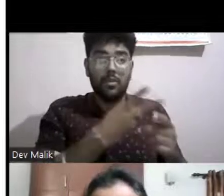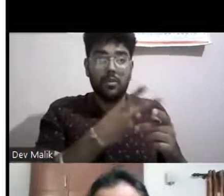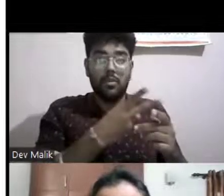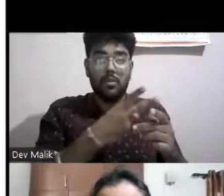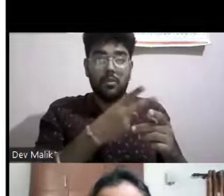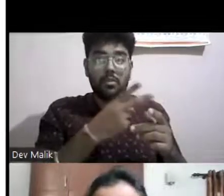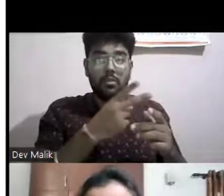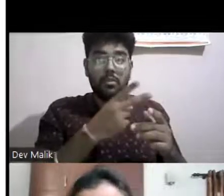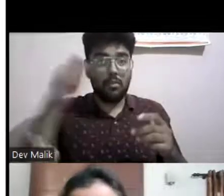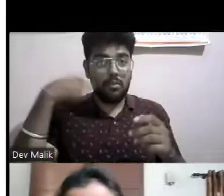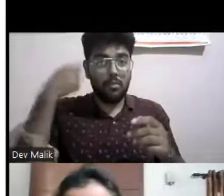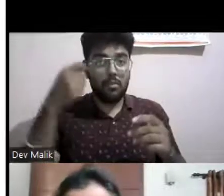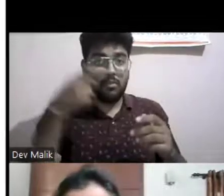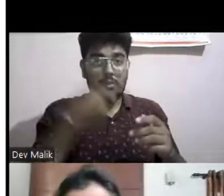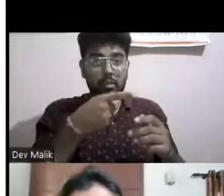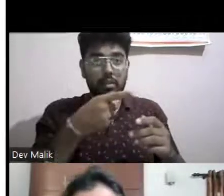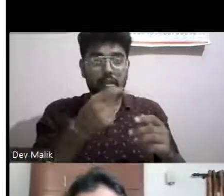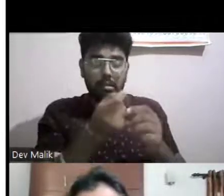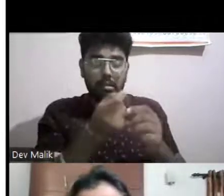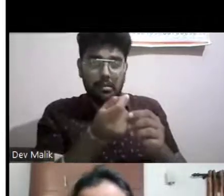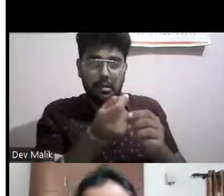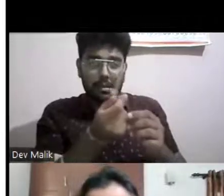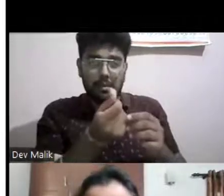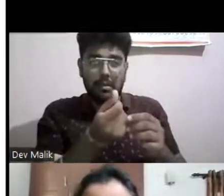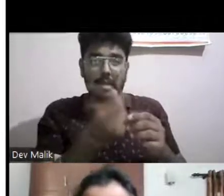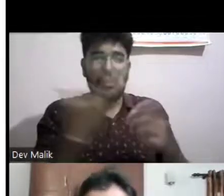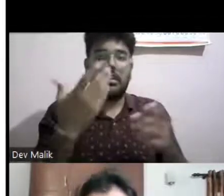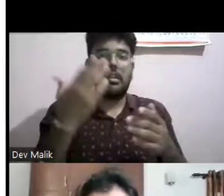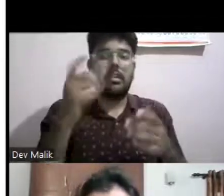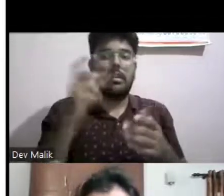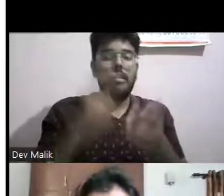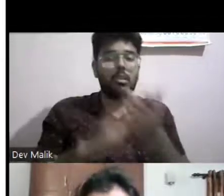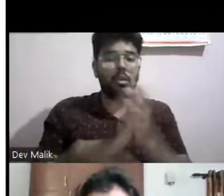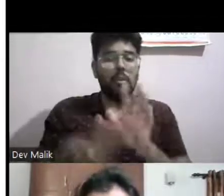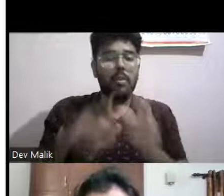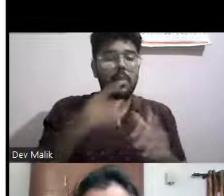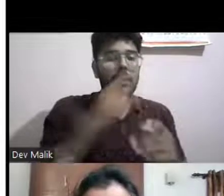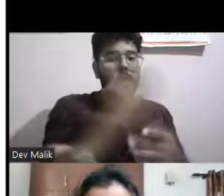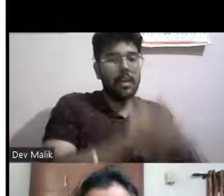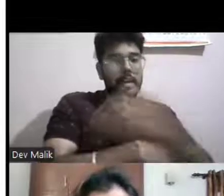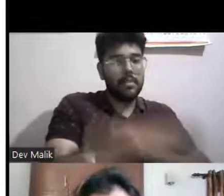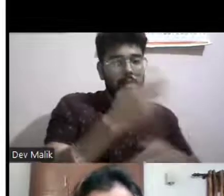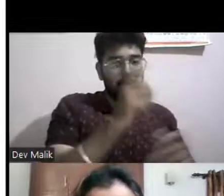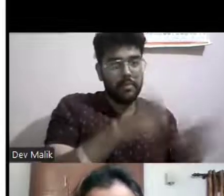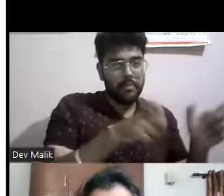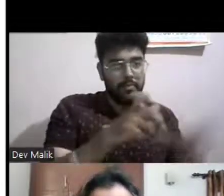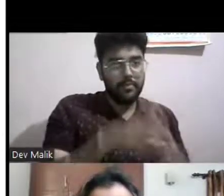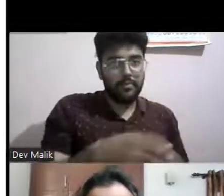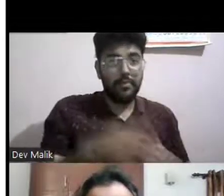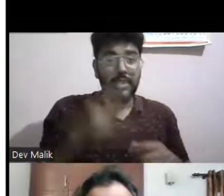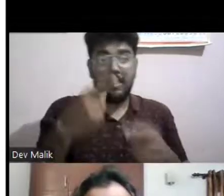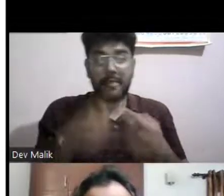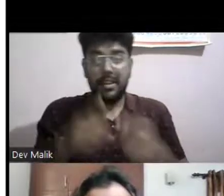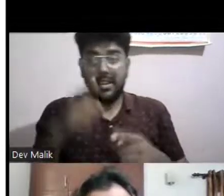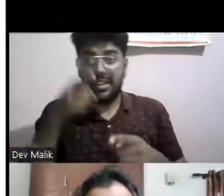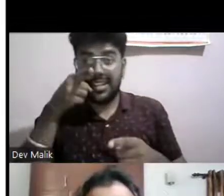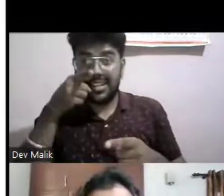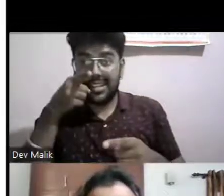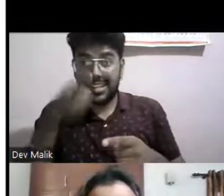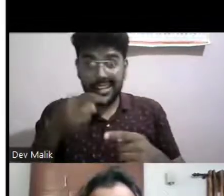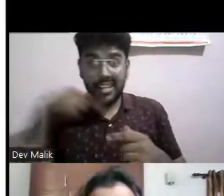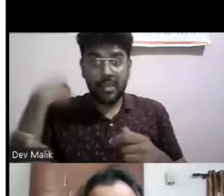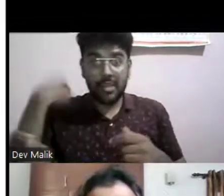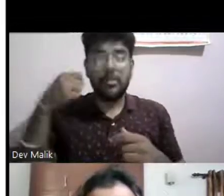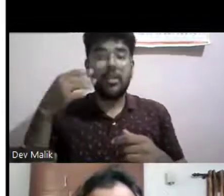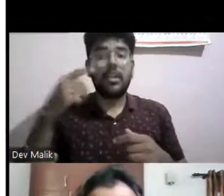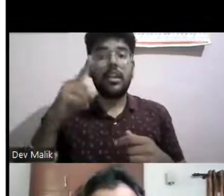juggled between the binaries of abled and disabled. However, Gulzar in the year 1972